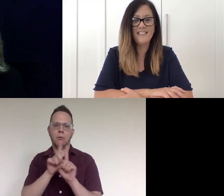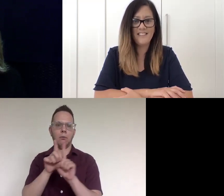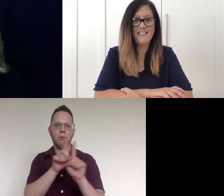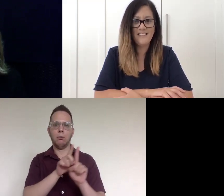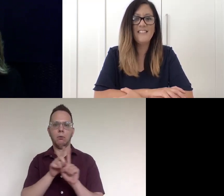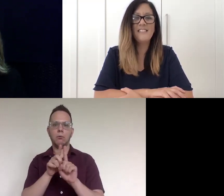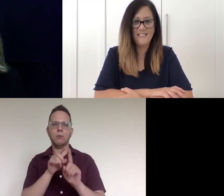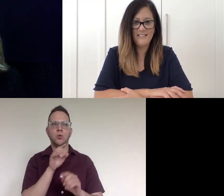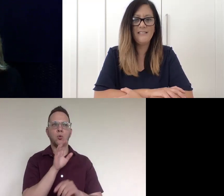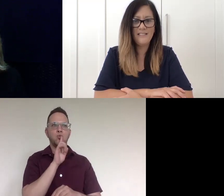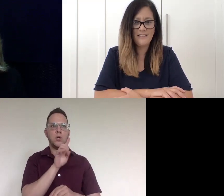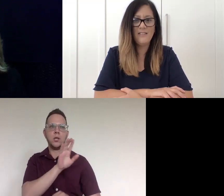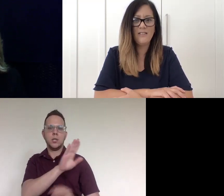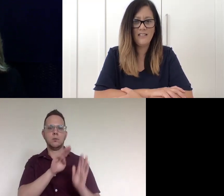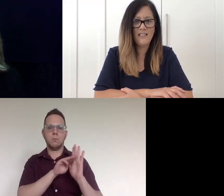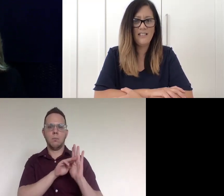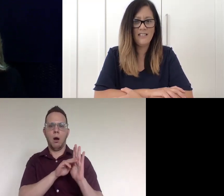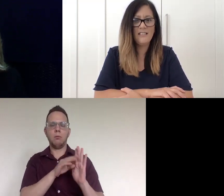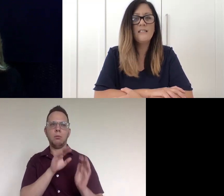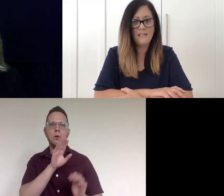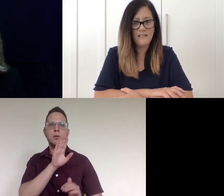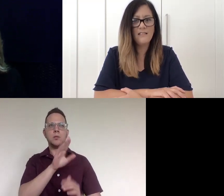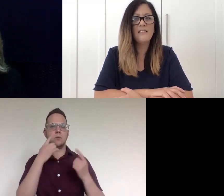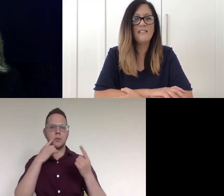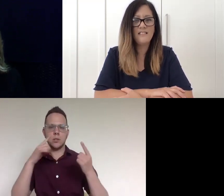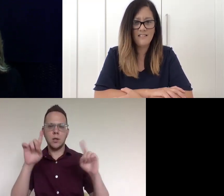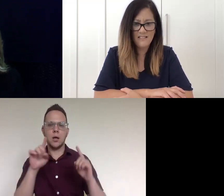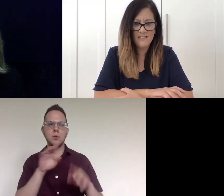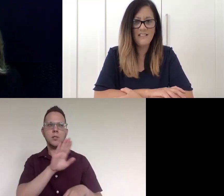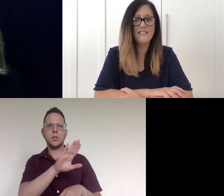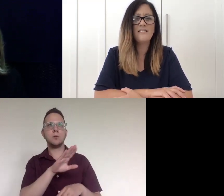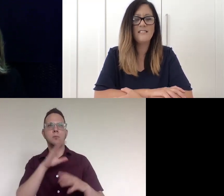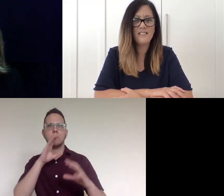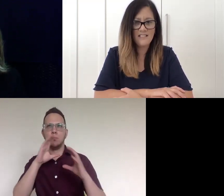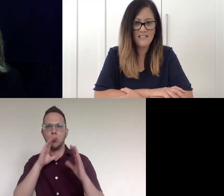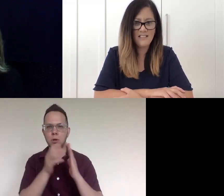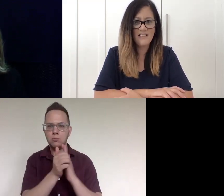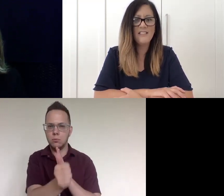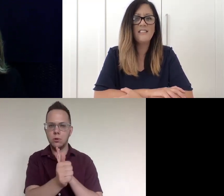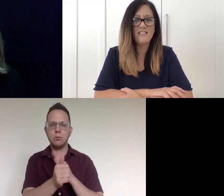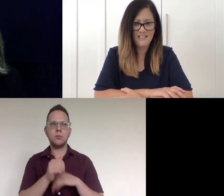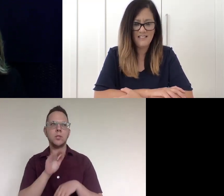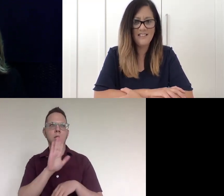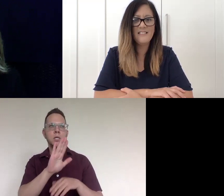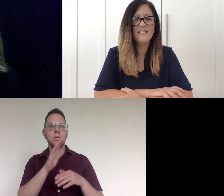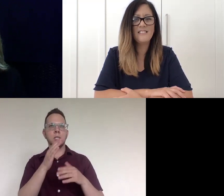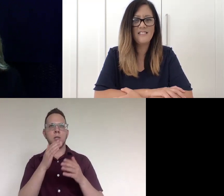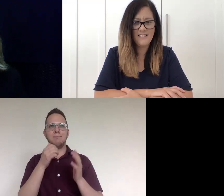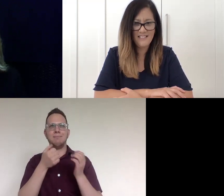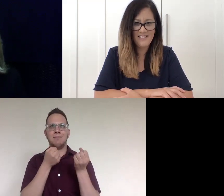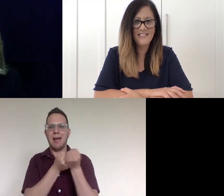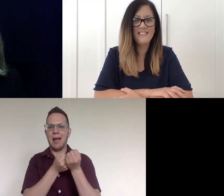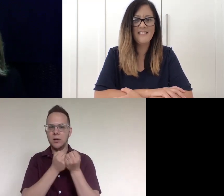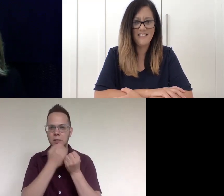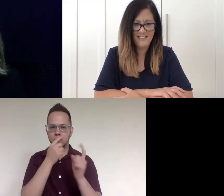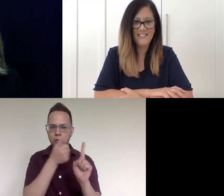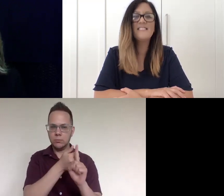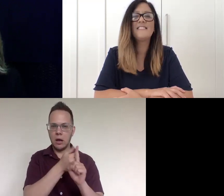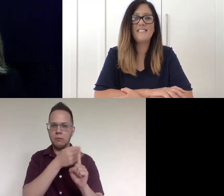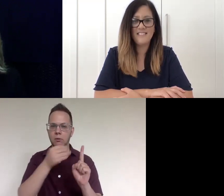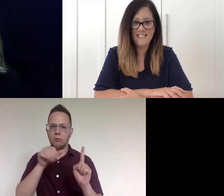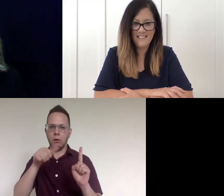designated interpreter with him, and he was a great role model for me. He's very successful. He had